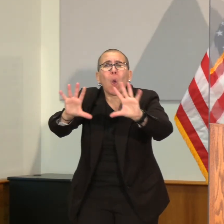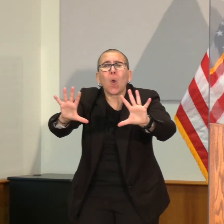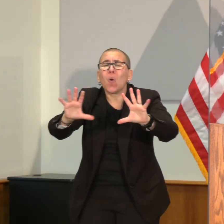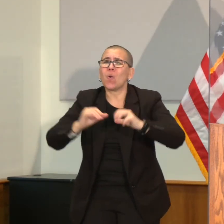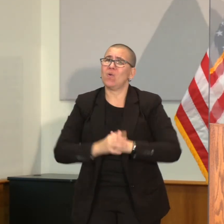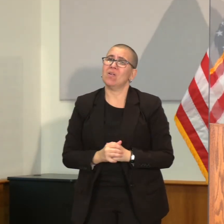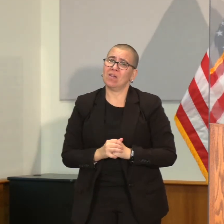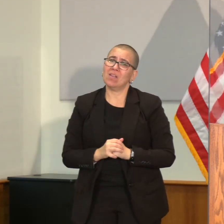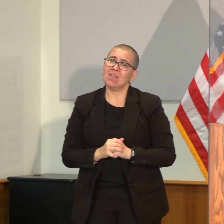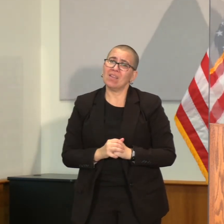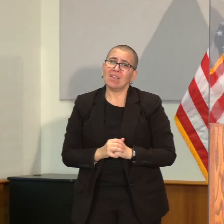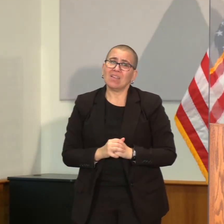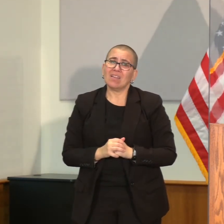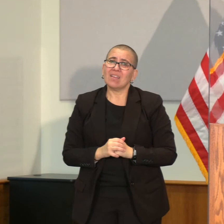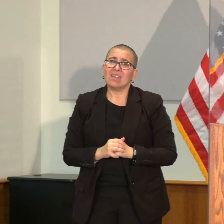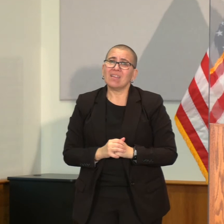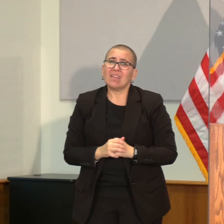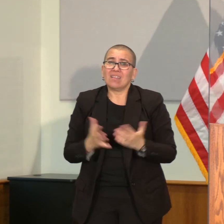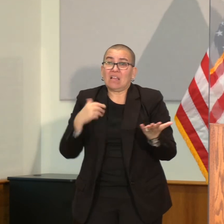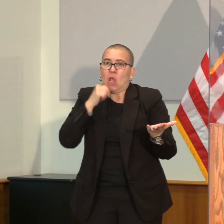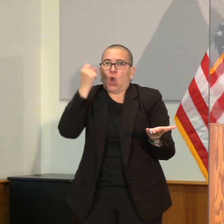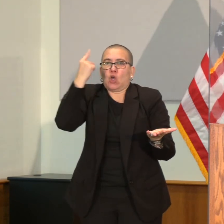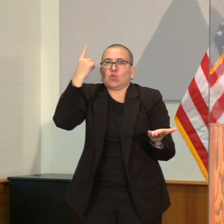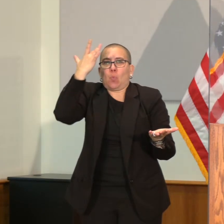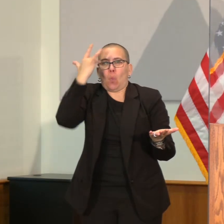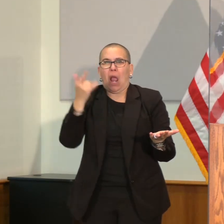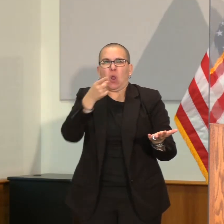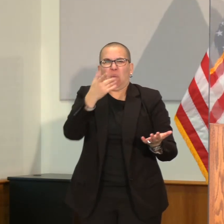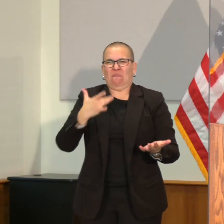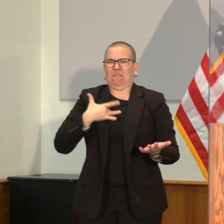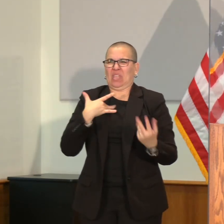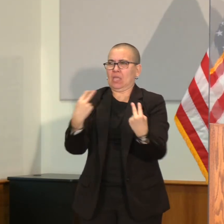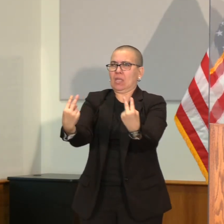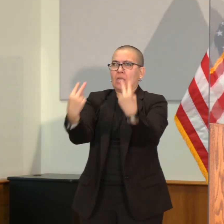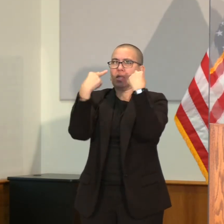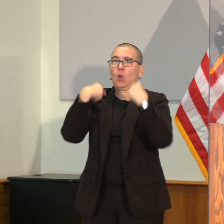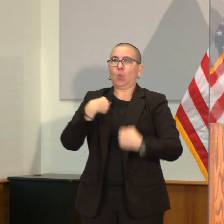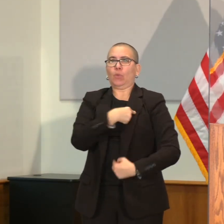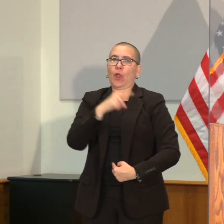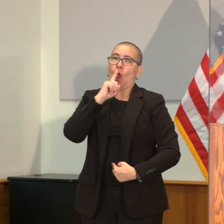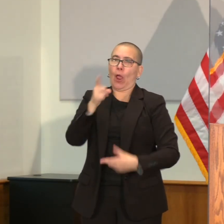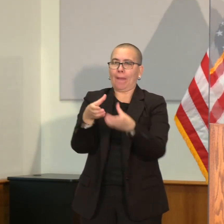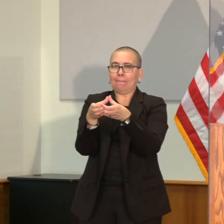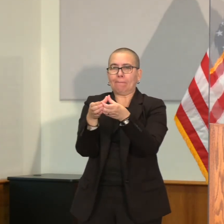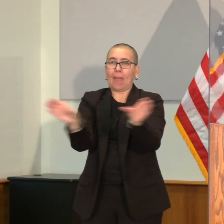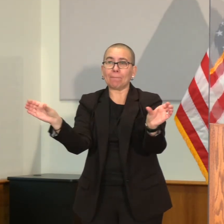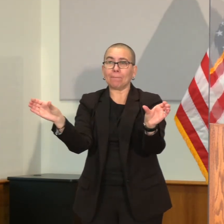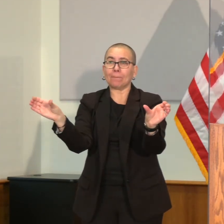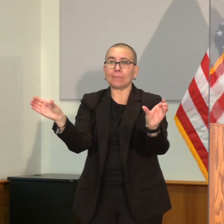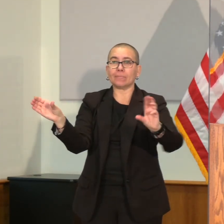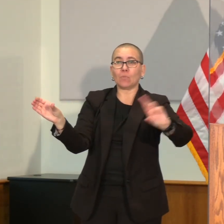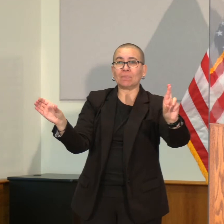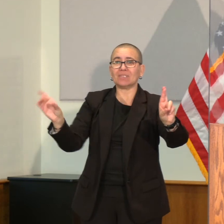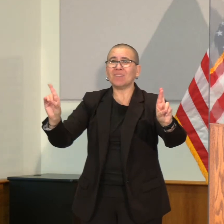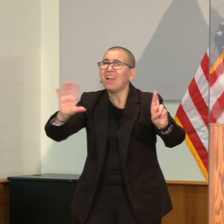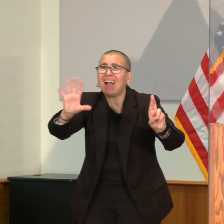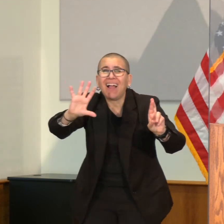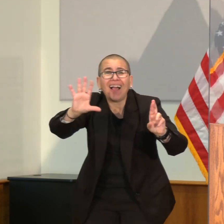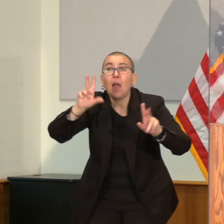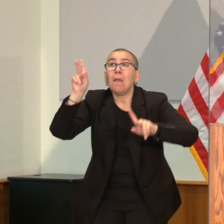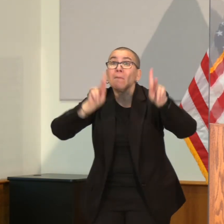I don't see where the justification is not allowing the democracy to work. It's clear that people are demanding that we hold these hearings. And when you hold a